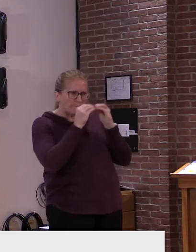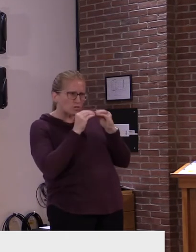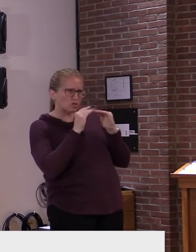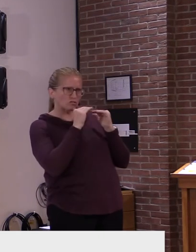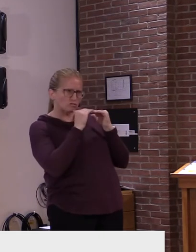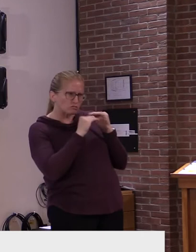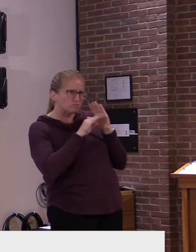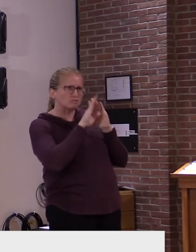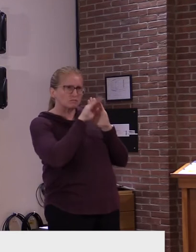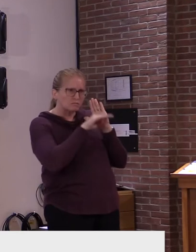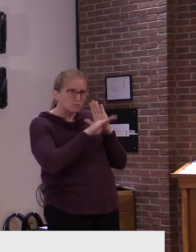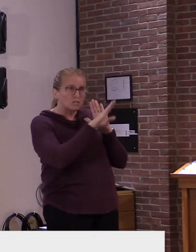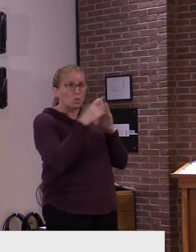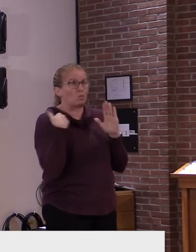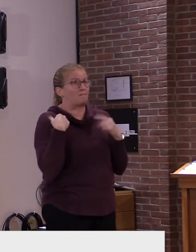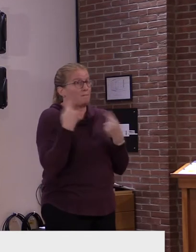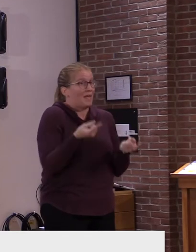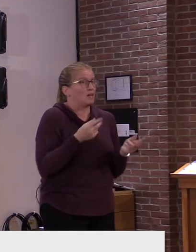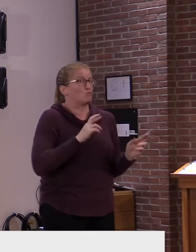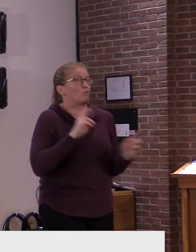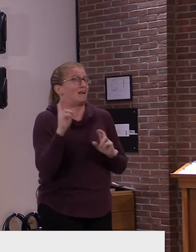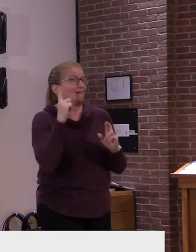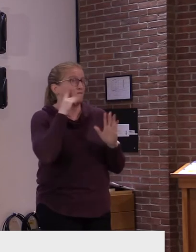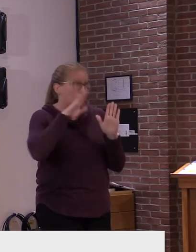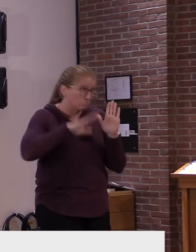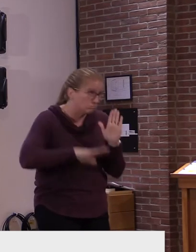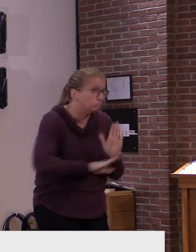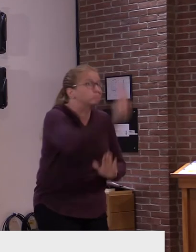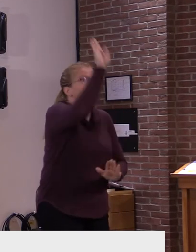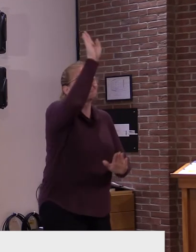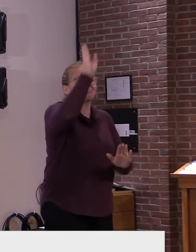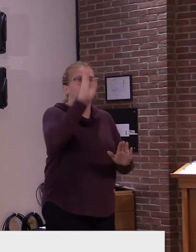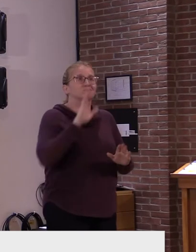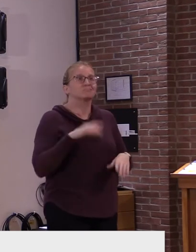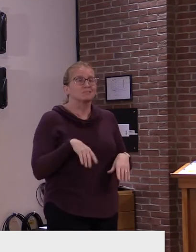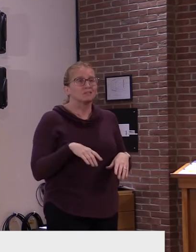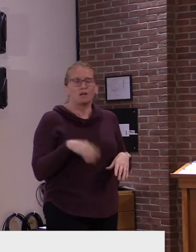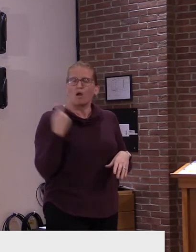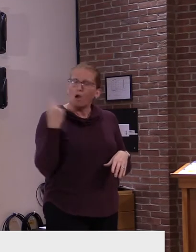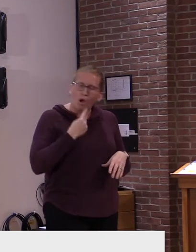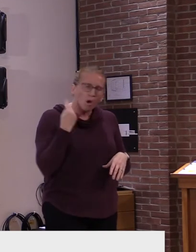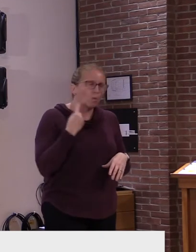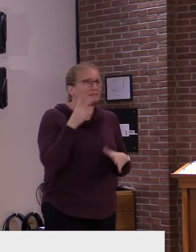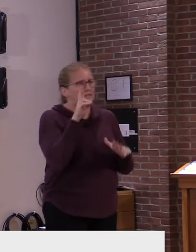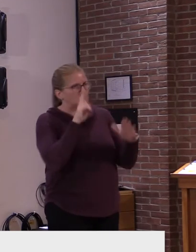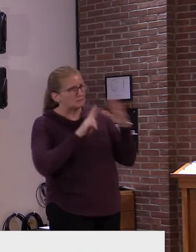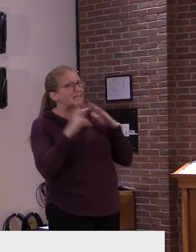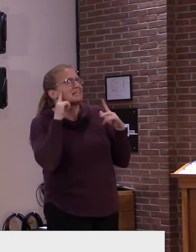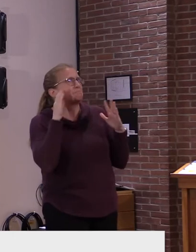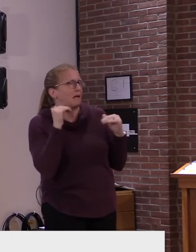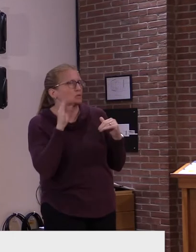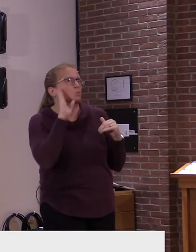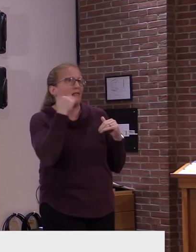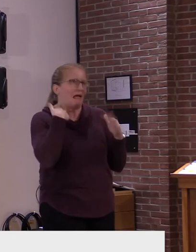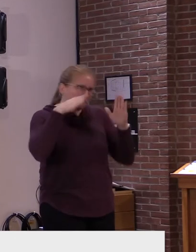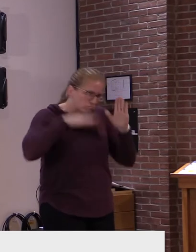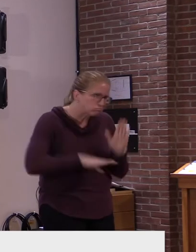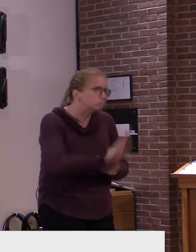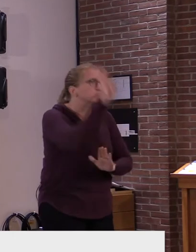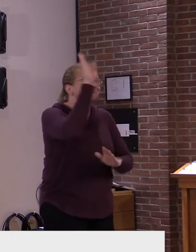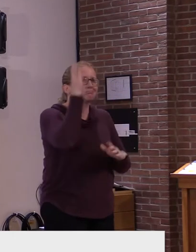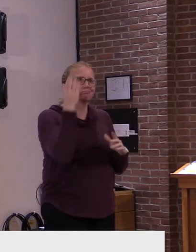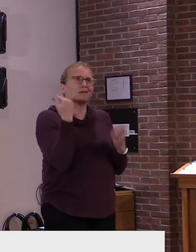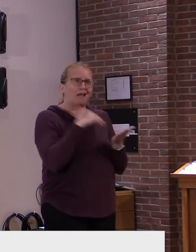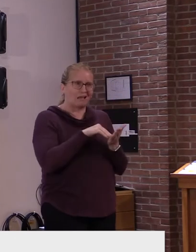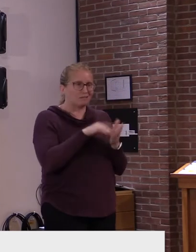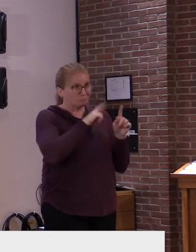be prepared for a surge as you know we always have been looking at a surge as we move ahead but we're going to